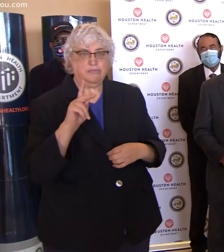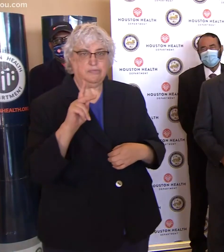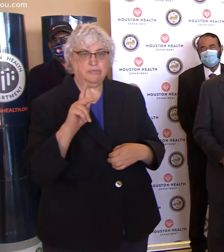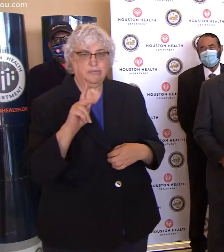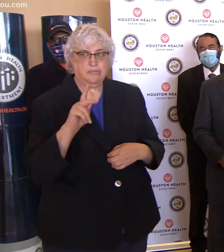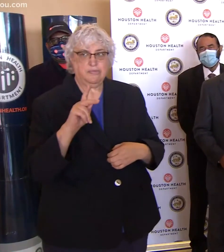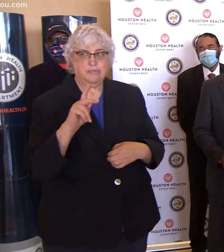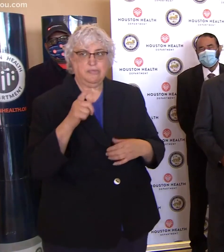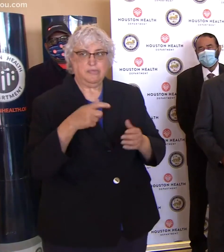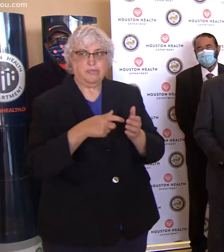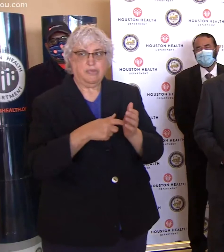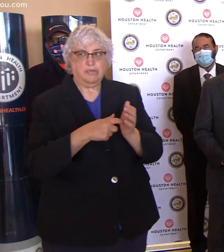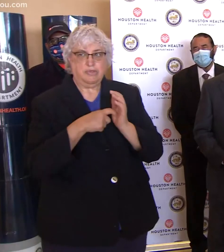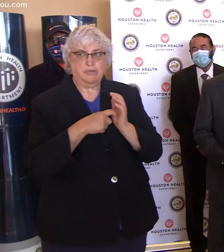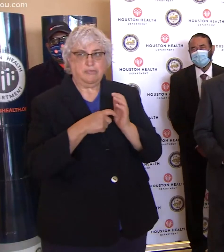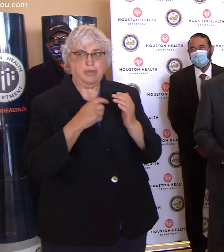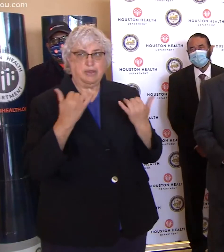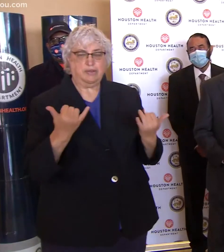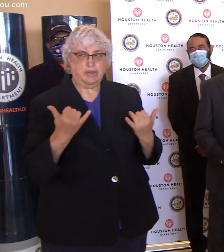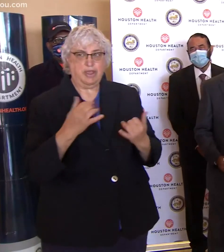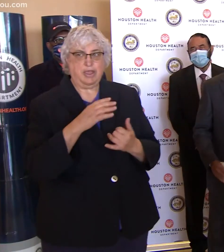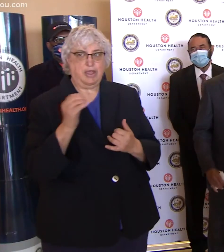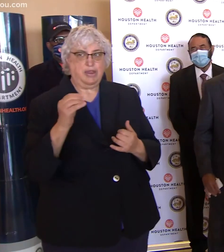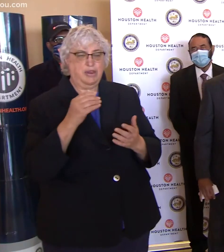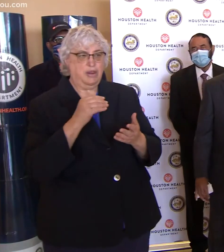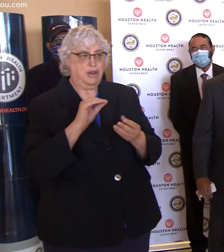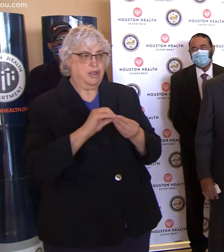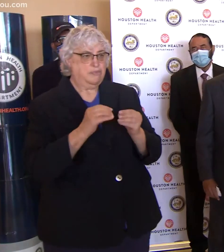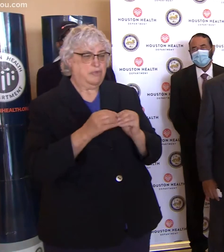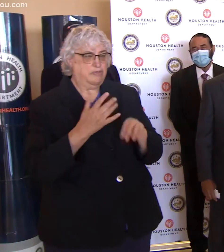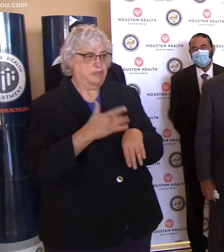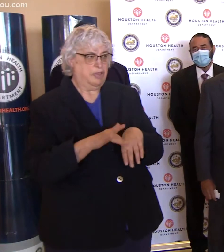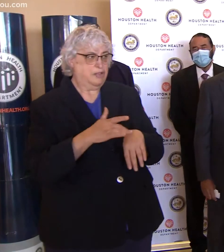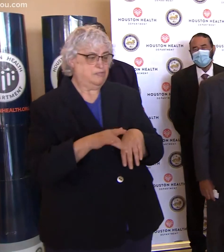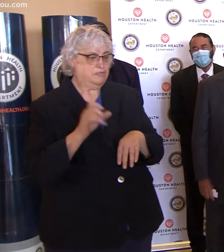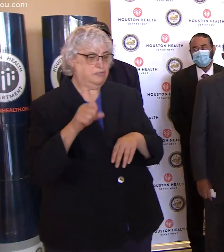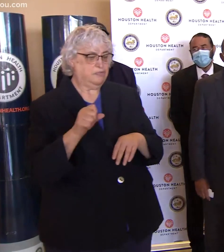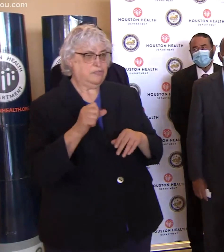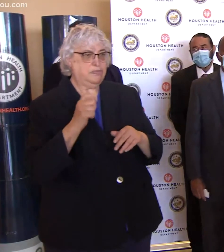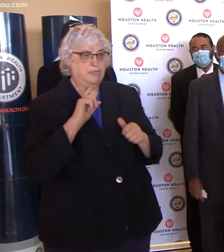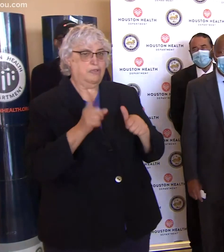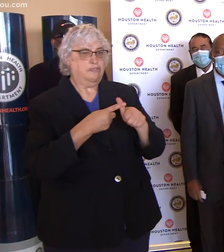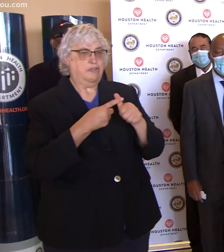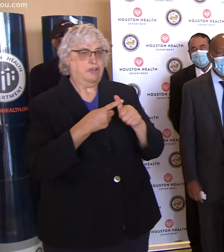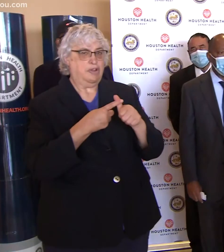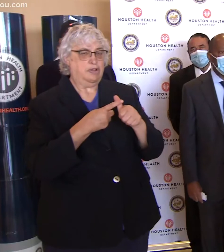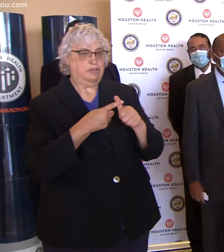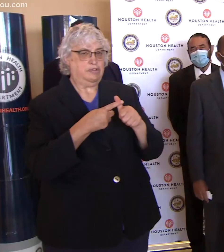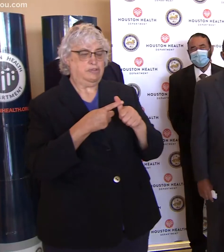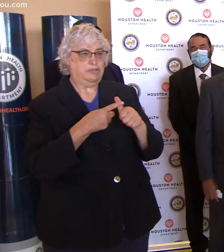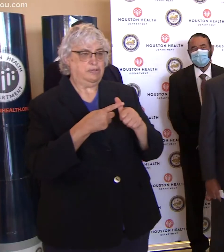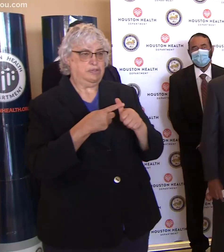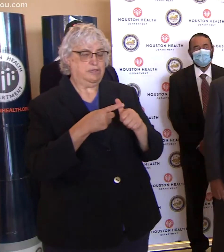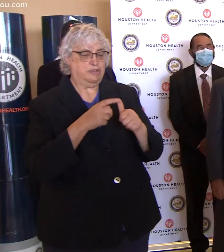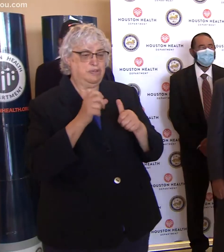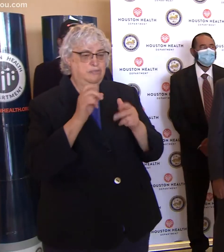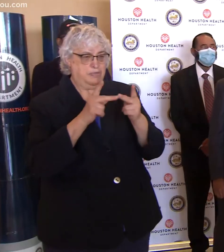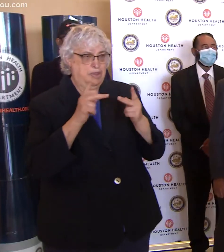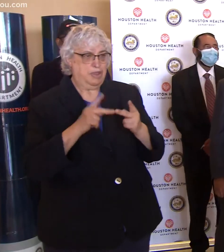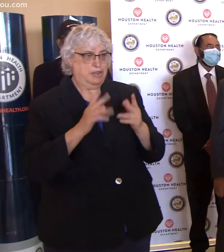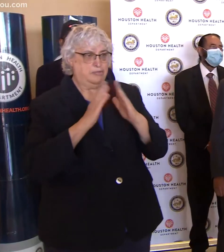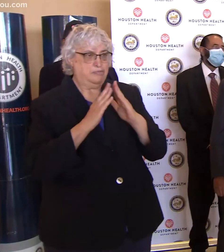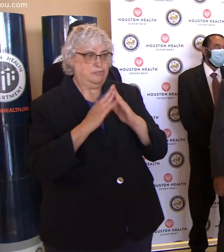With the demand today and the number of vaccines available? Absolutely. This was just the first initial site. The city